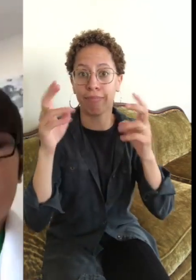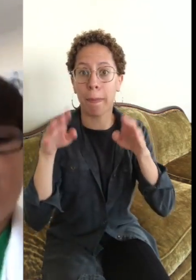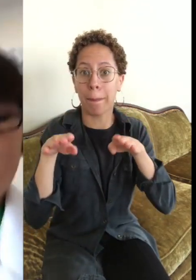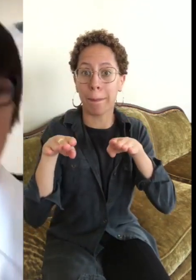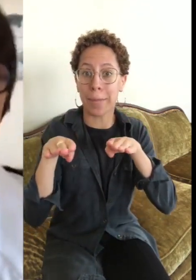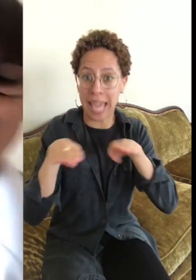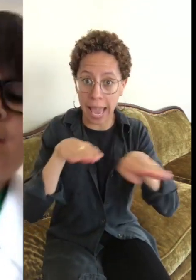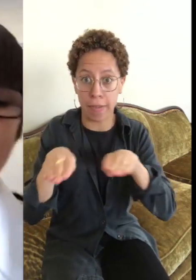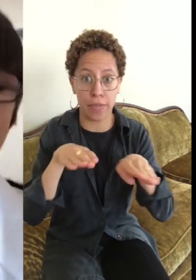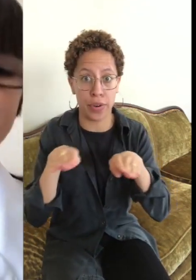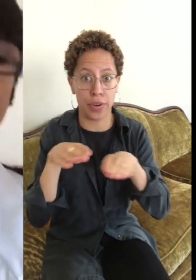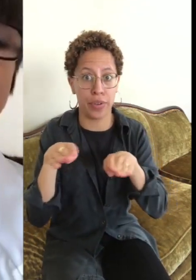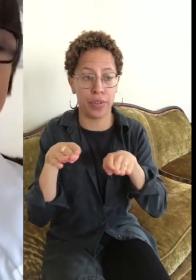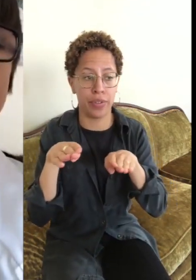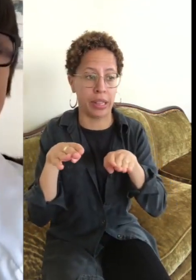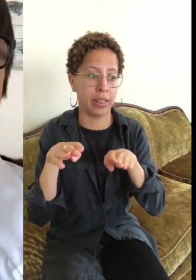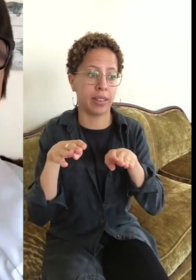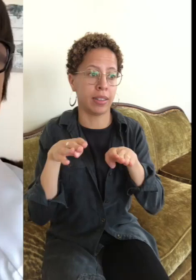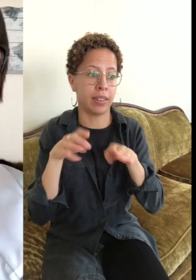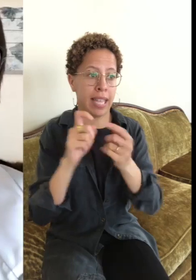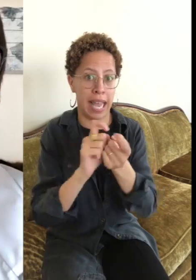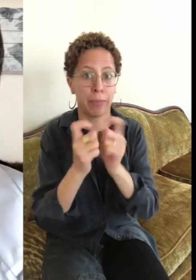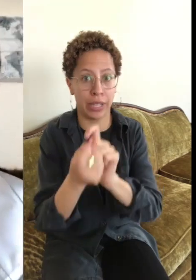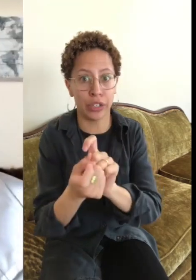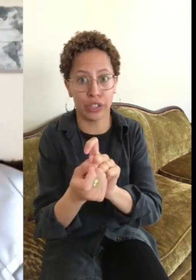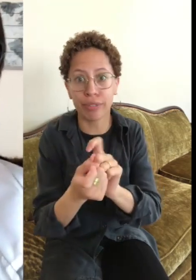behavioral adaptation.